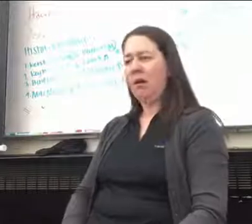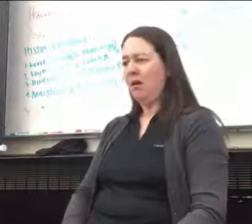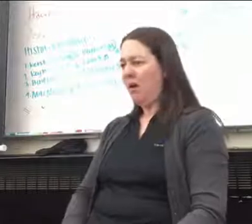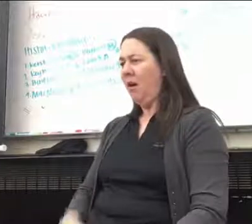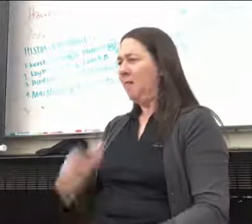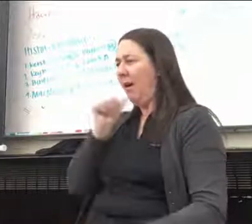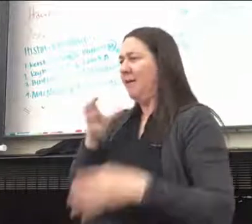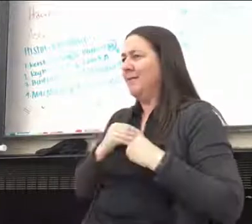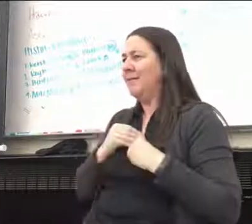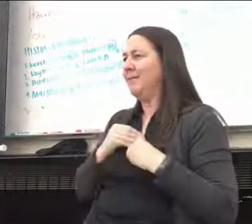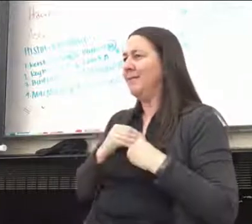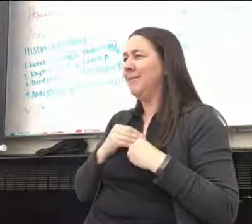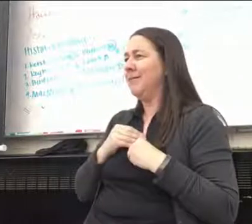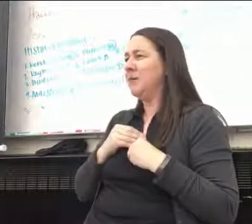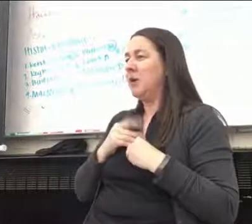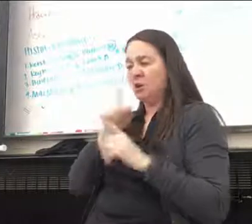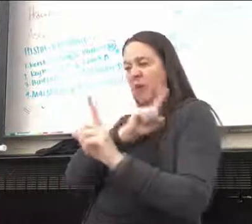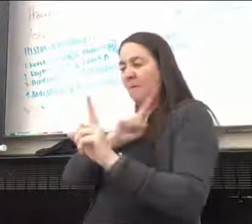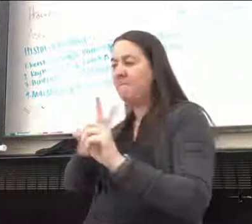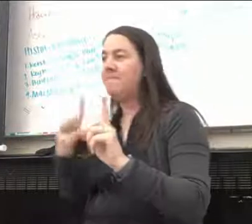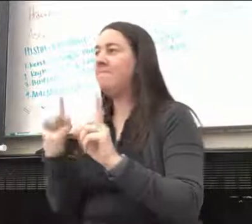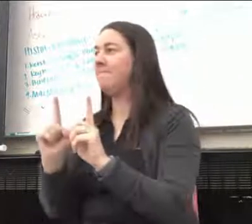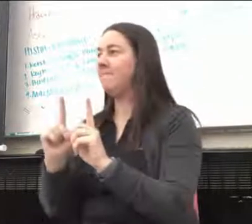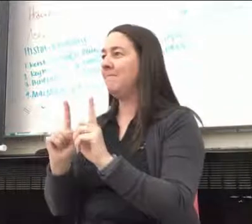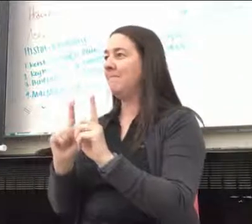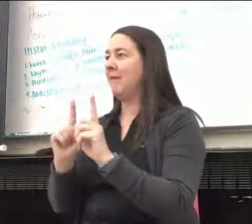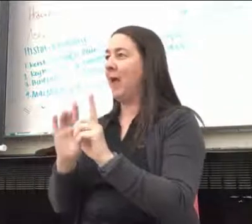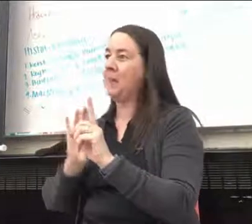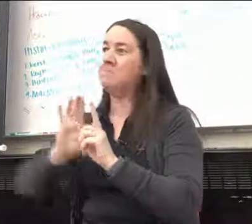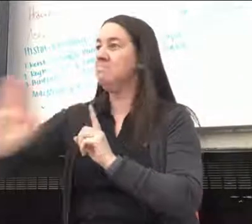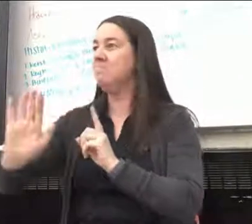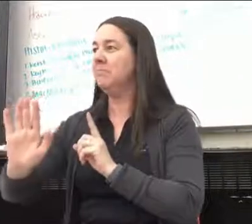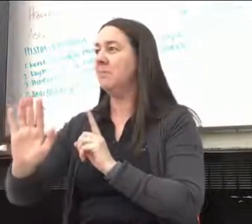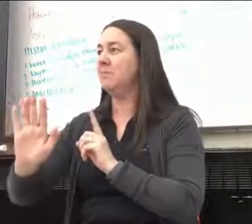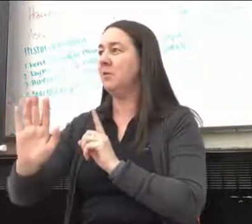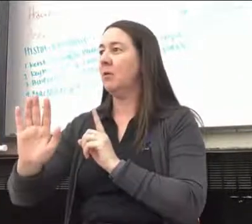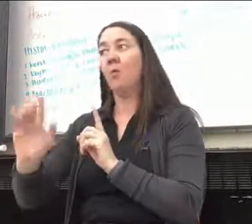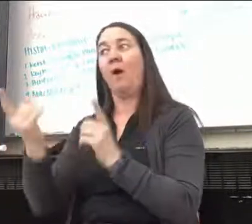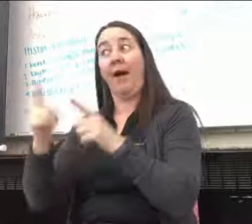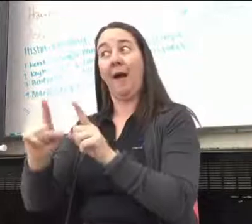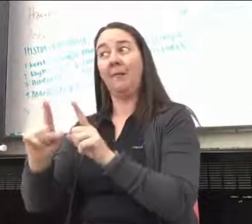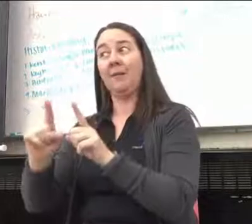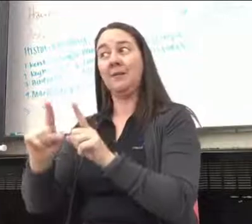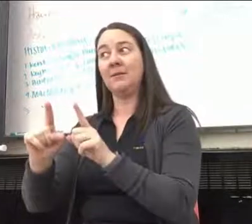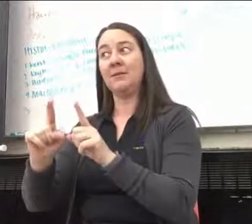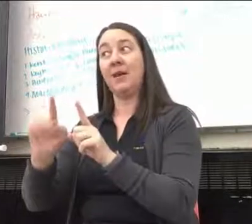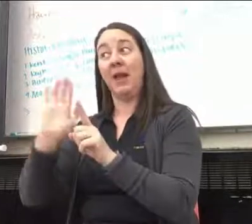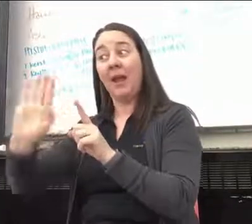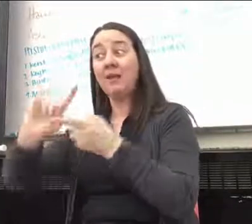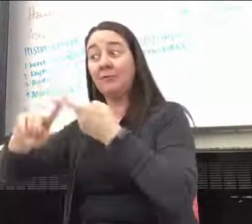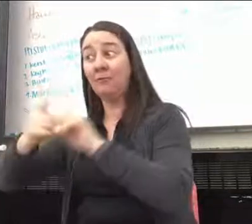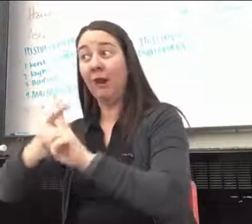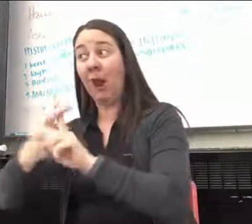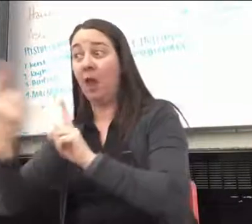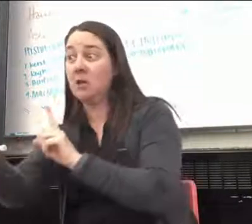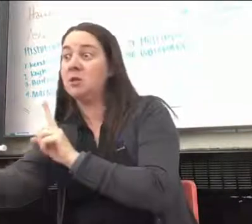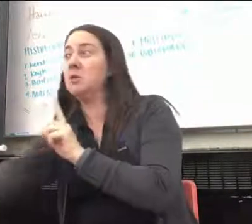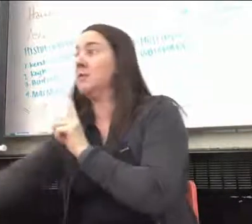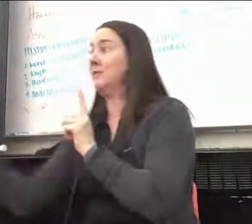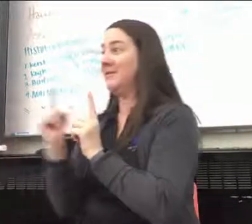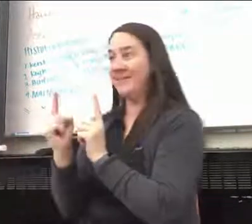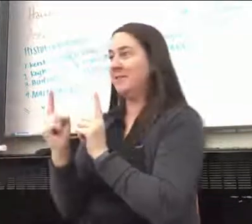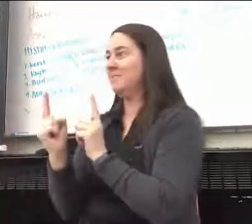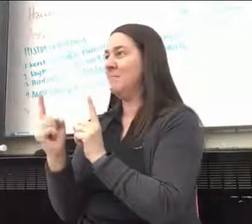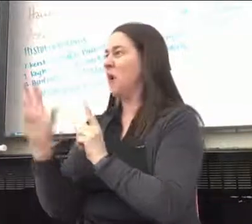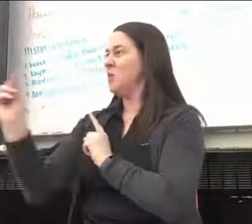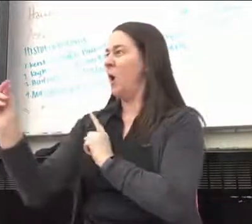to stand for that. And so they go and they start pushing them. Well, then this Oreo stealer's friend comes in and says, no,